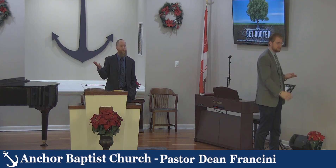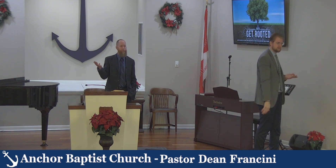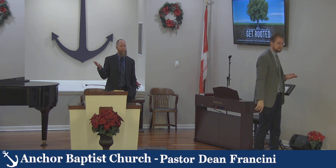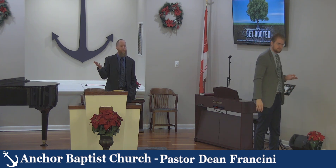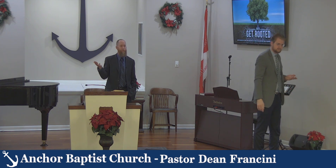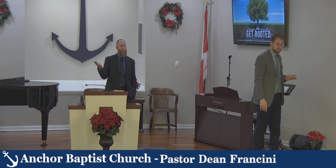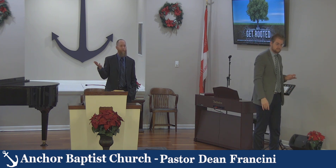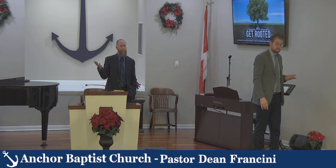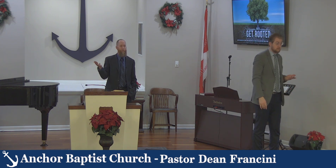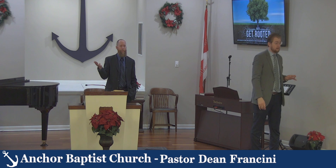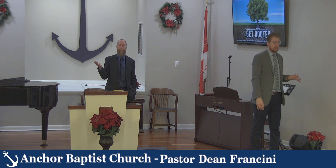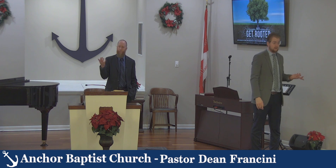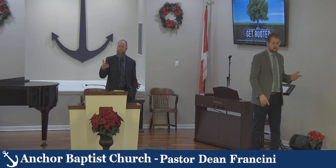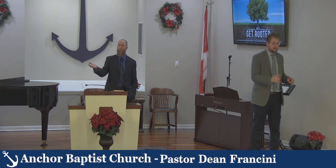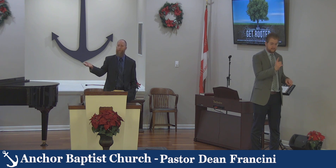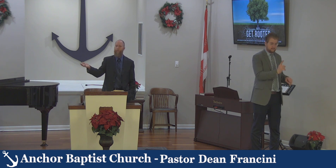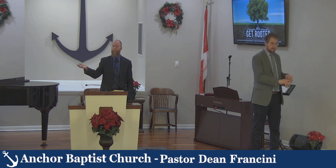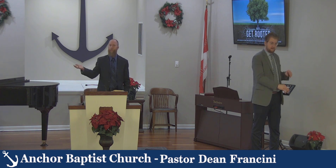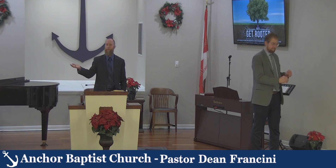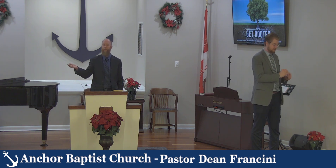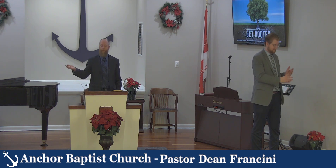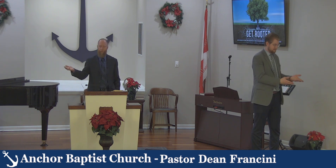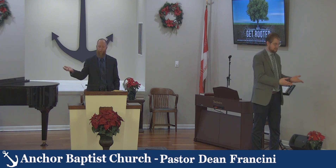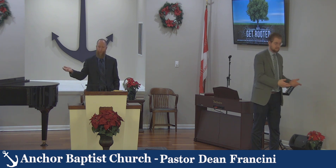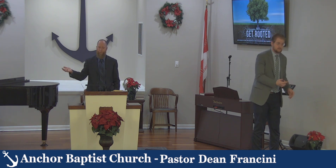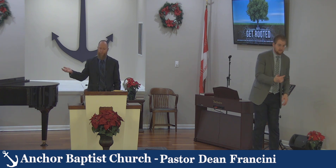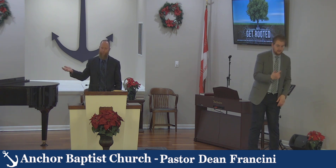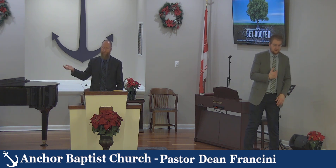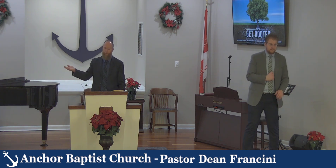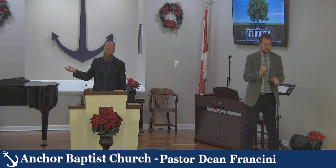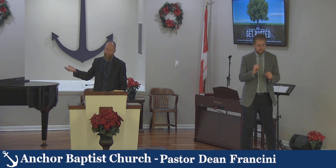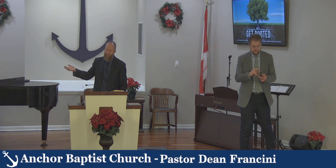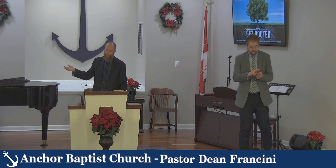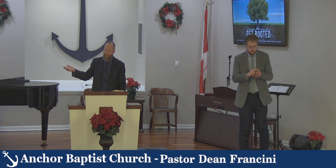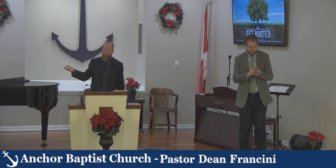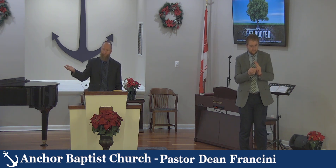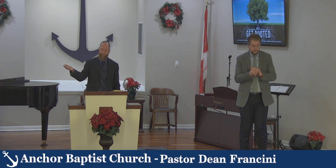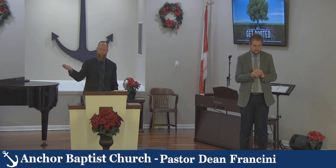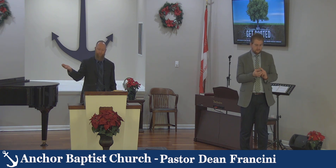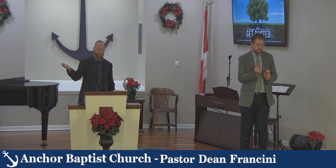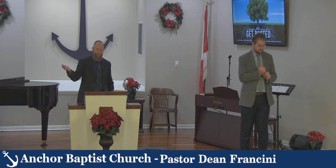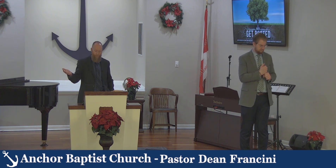right, and then submit. Submit.